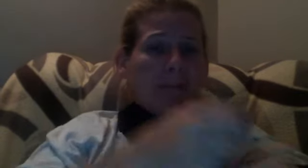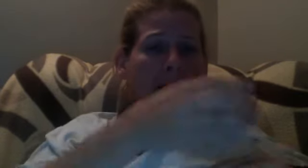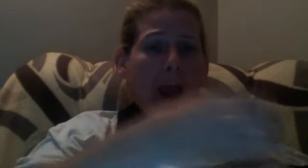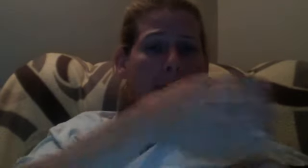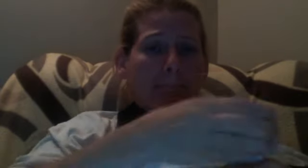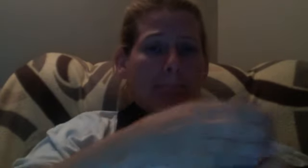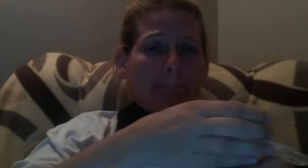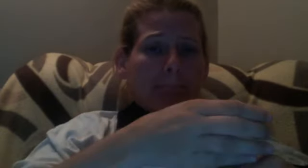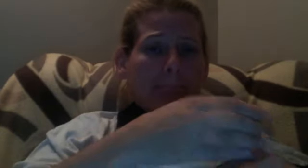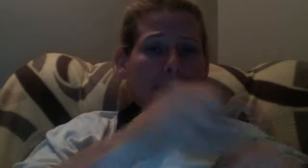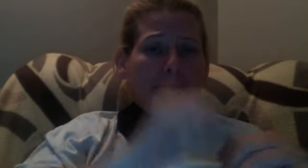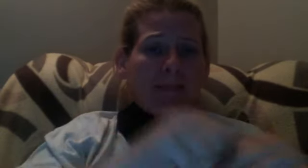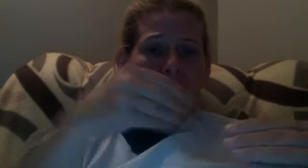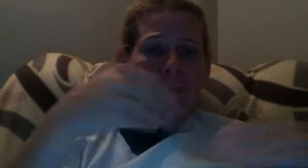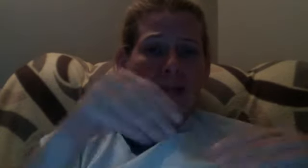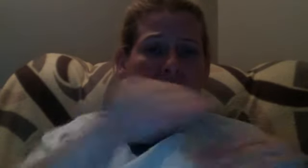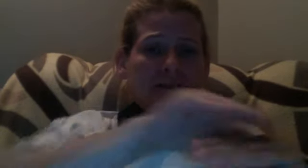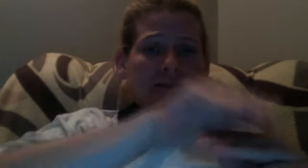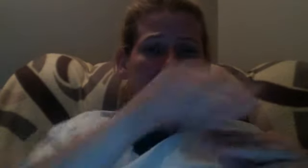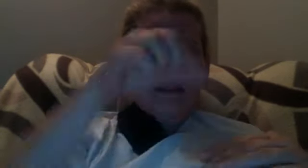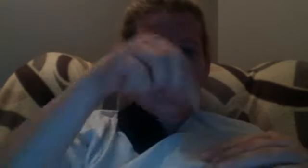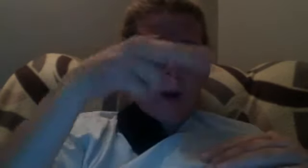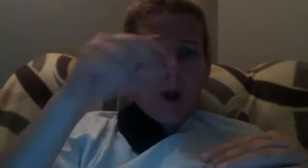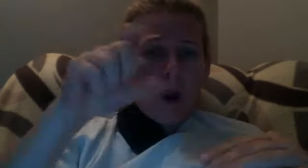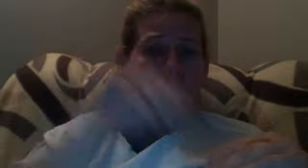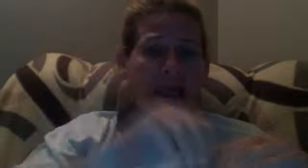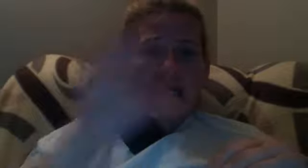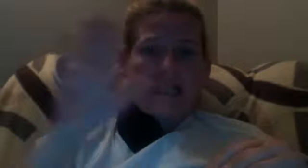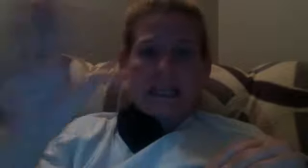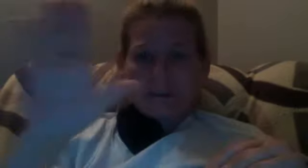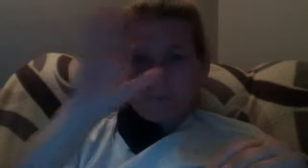Best. Thank you. Good to see you, Barry. Bye now.